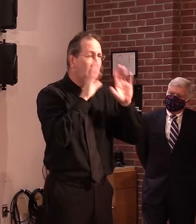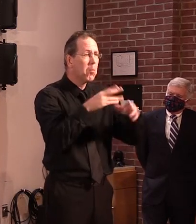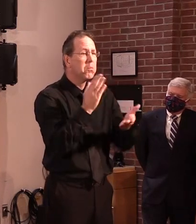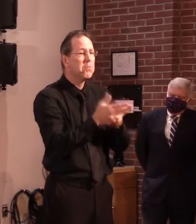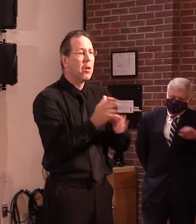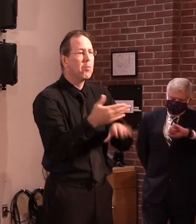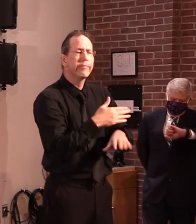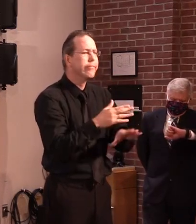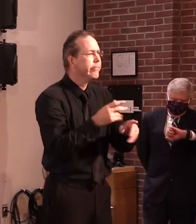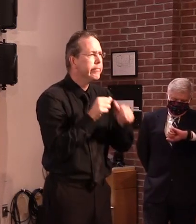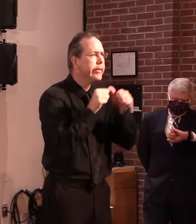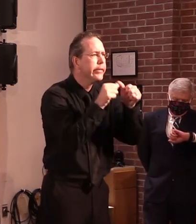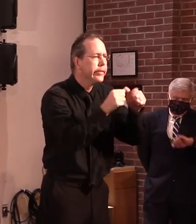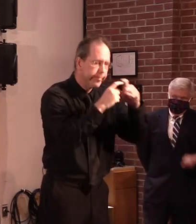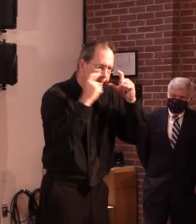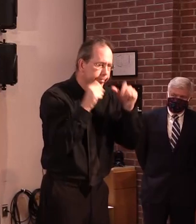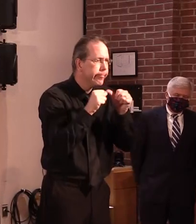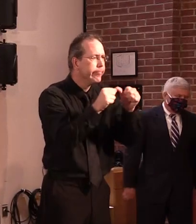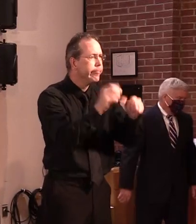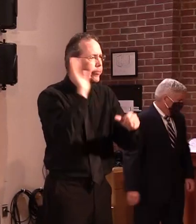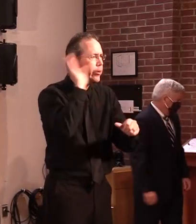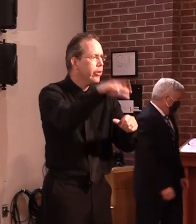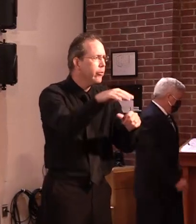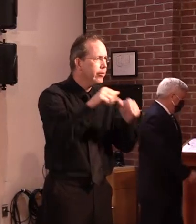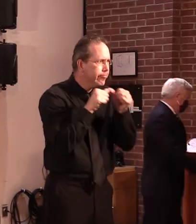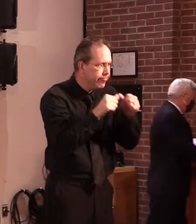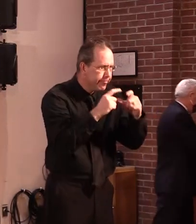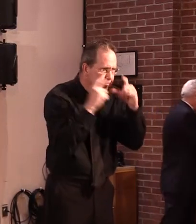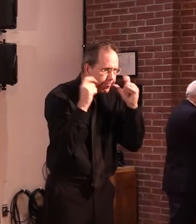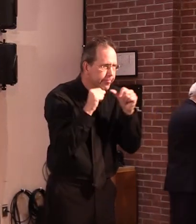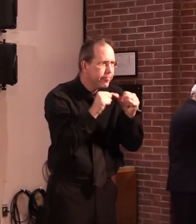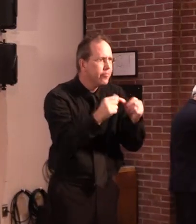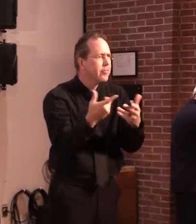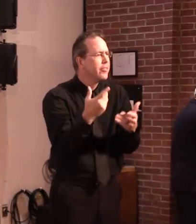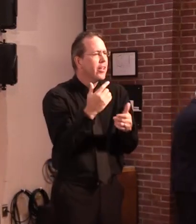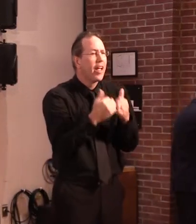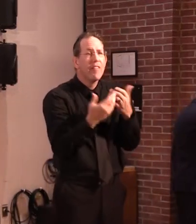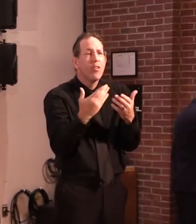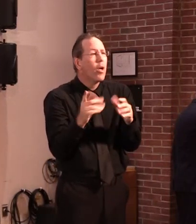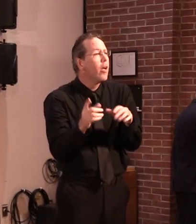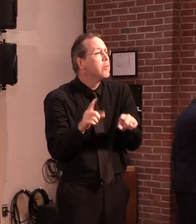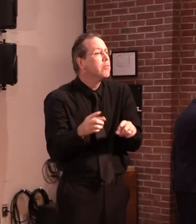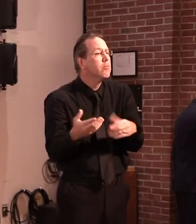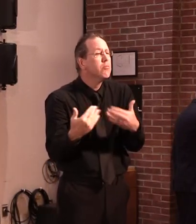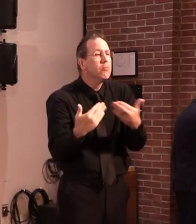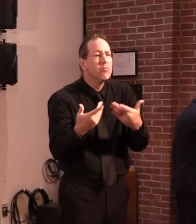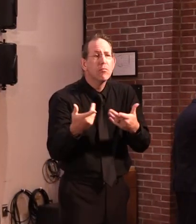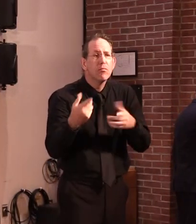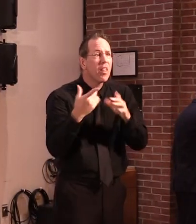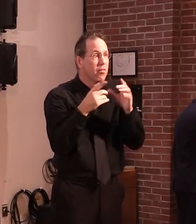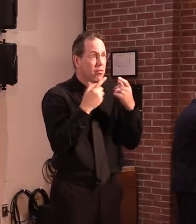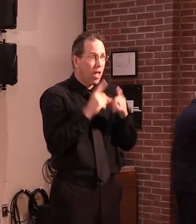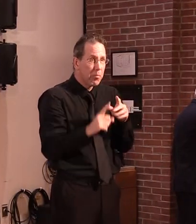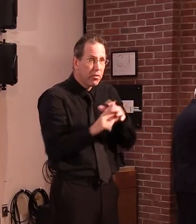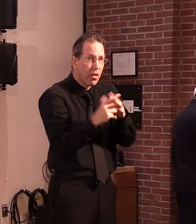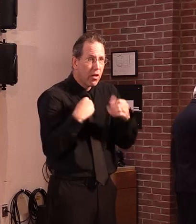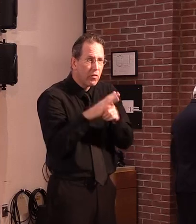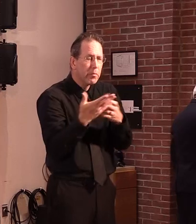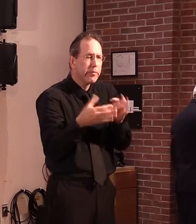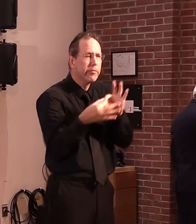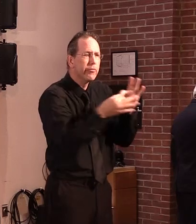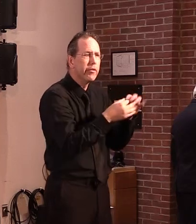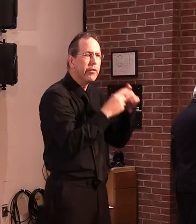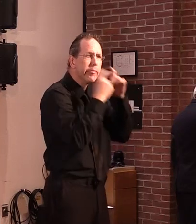especially when you take away the one, meaning try to be outdoors as much as you can and not